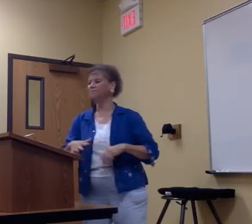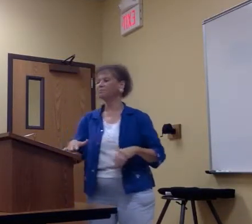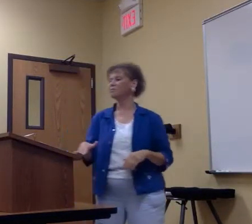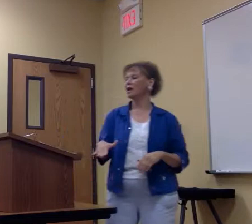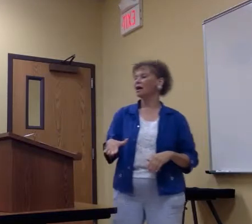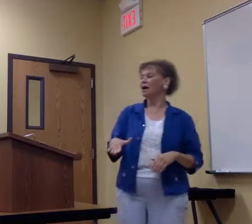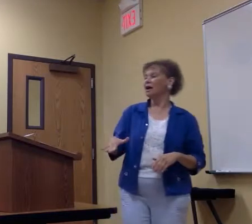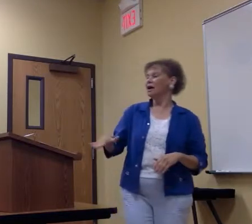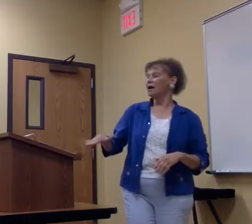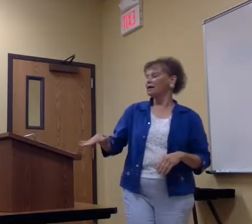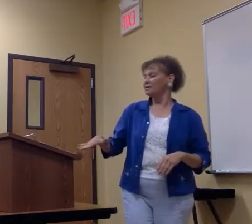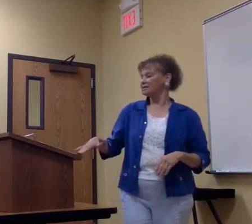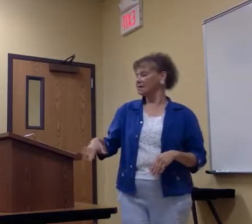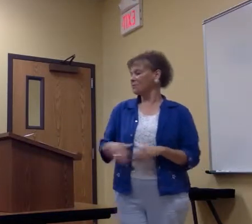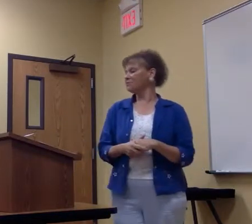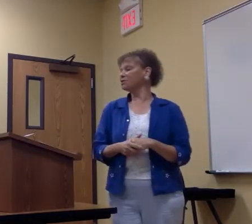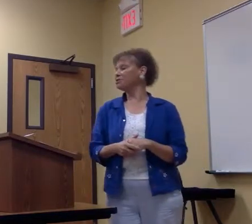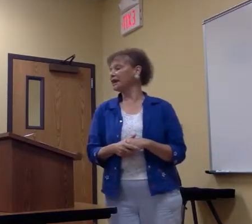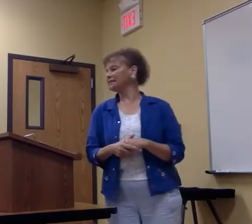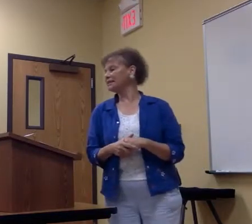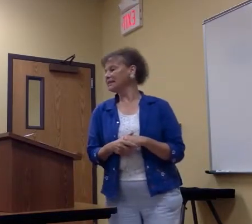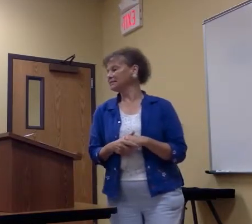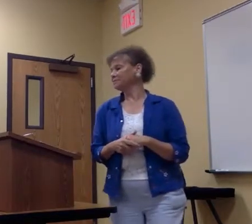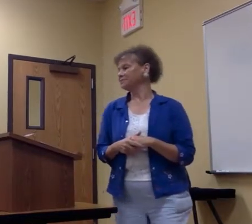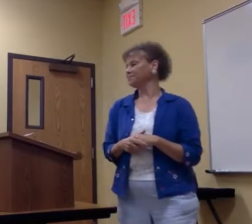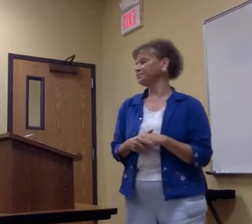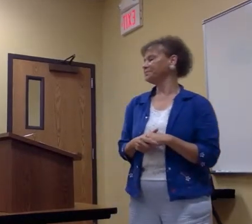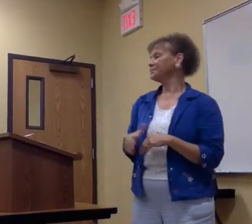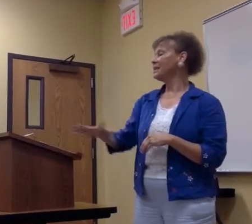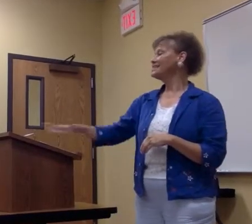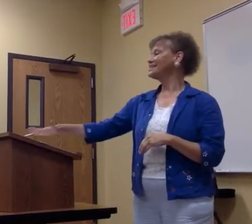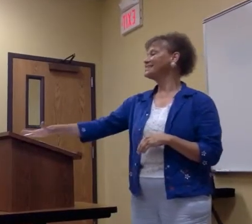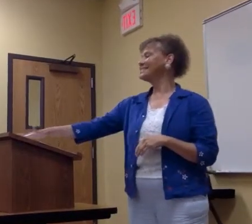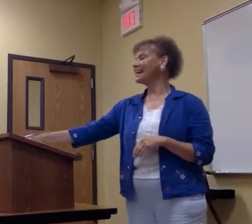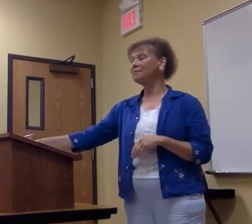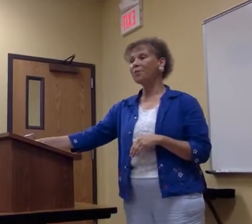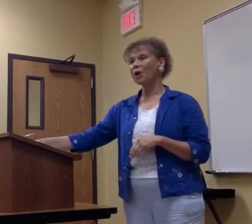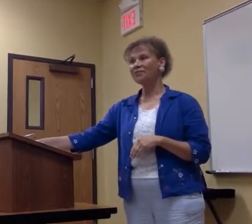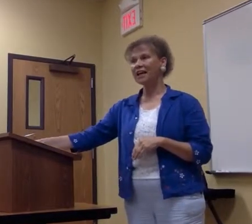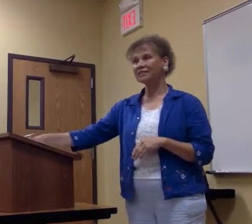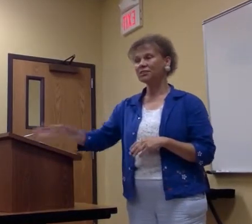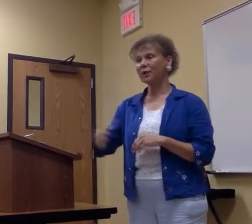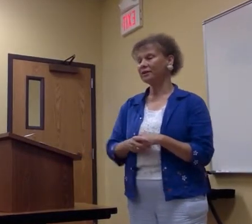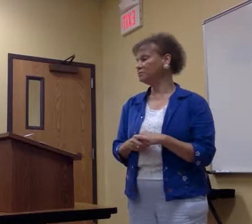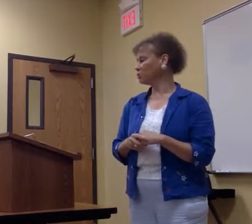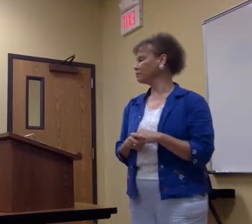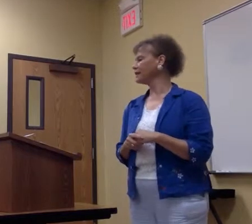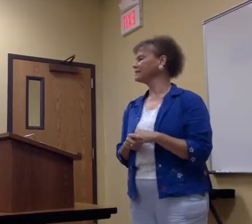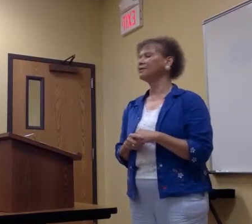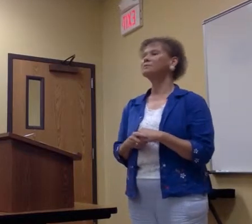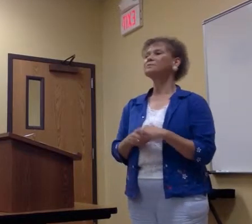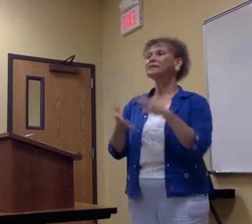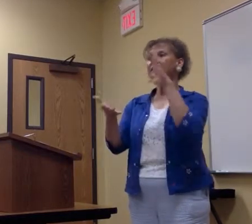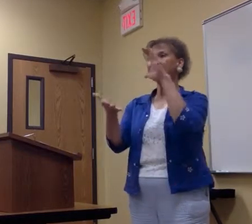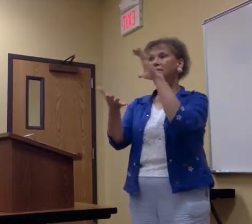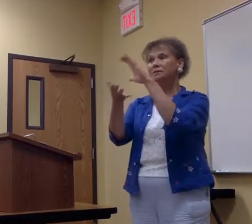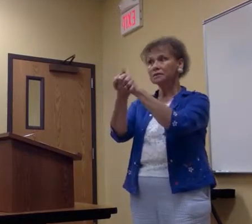Top of 219. The second part of that square, or rectangle, is marry,